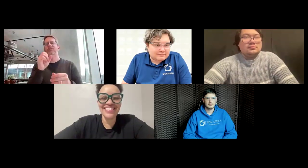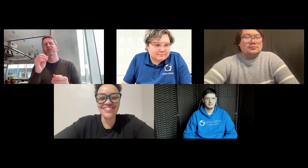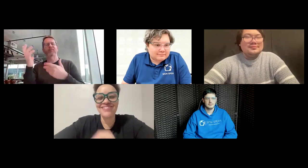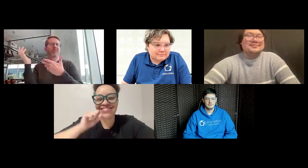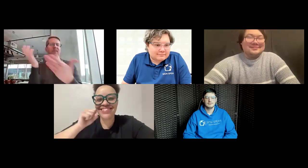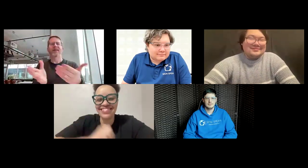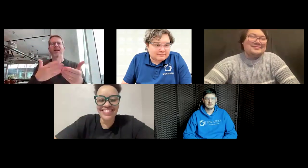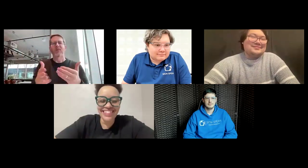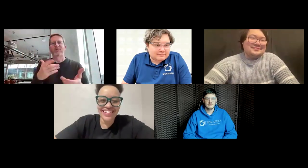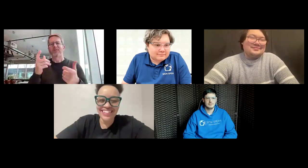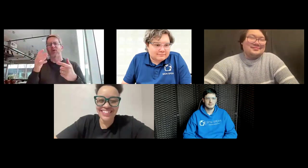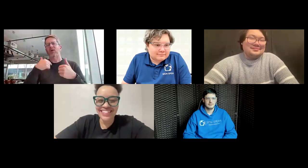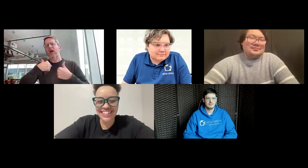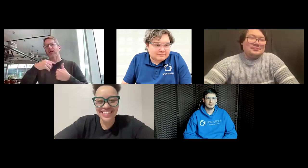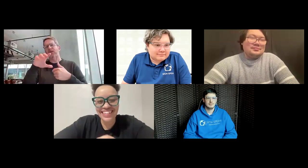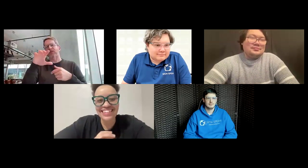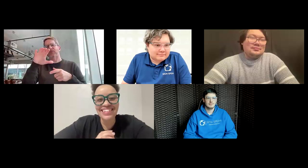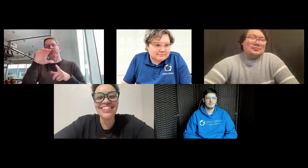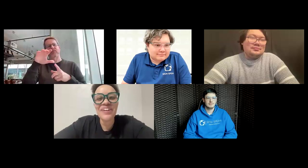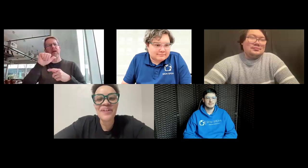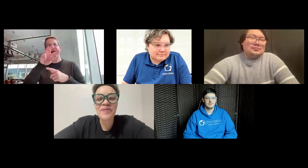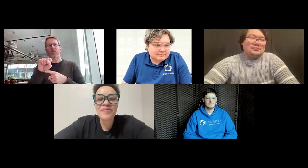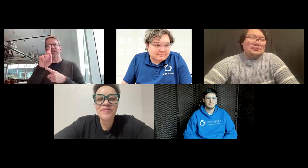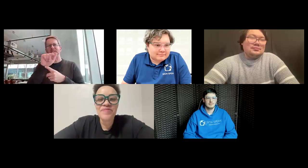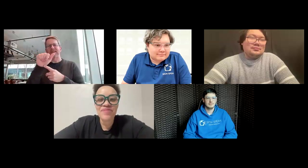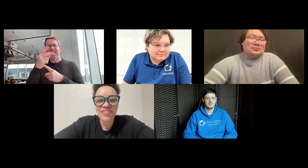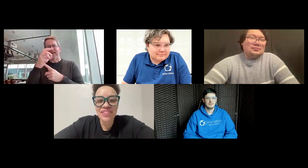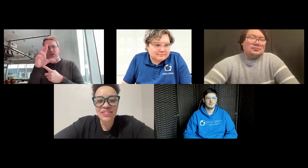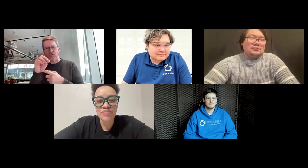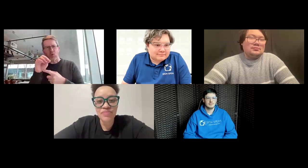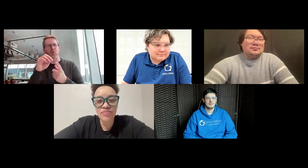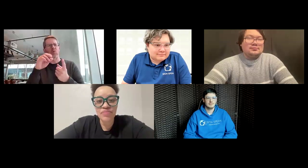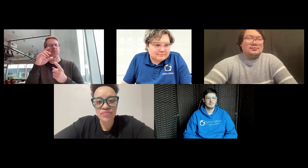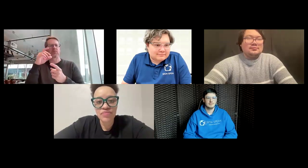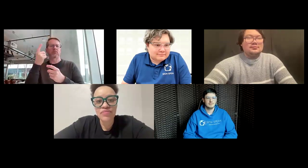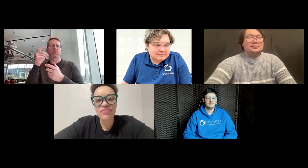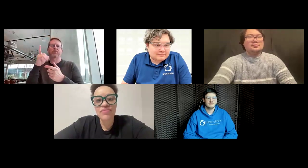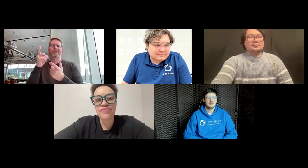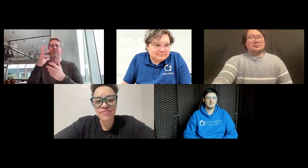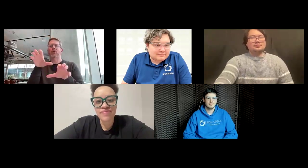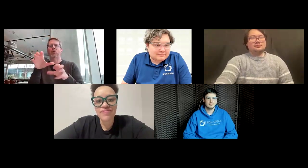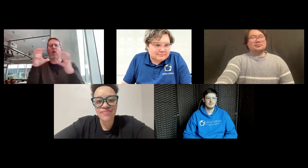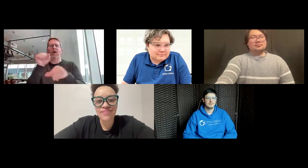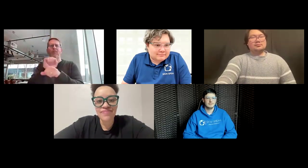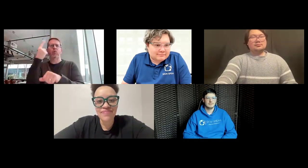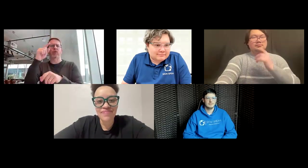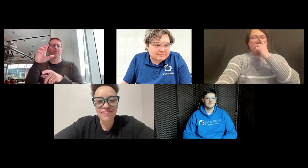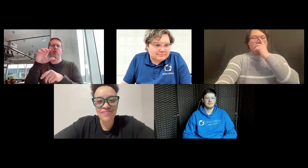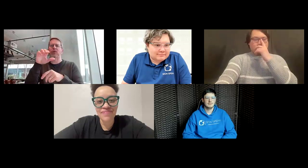So it's best that we have two of us going as we host these type of events going forward. I'd like to mention I'm also an